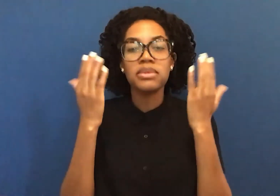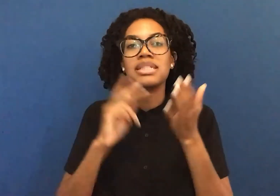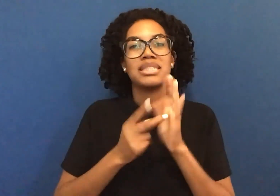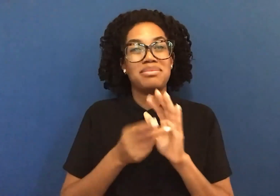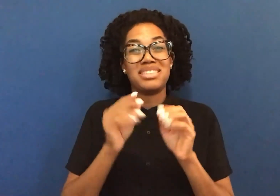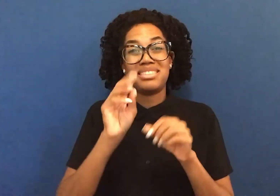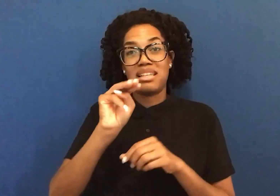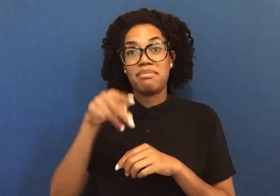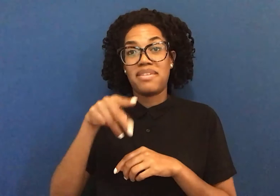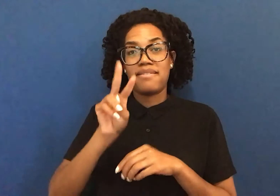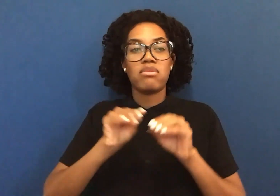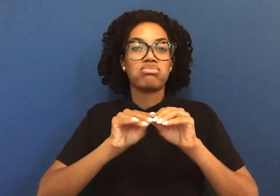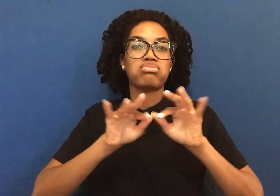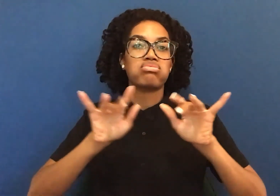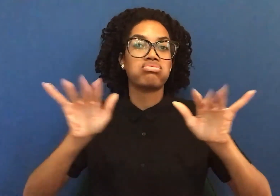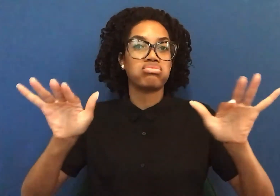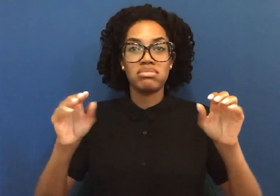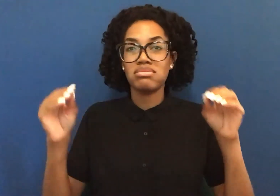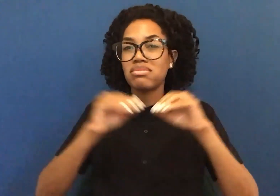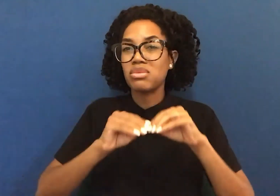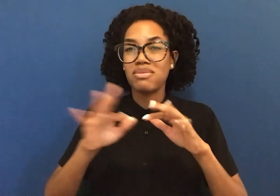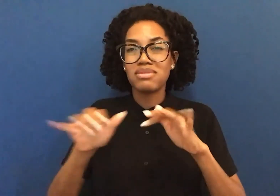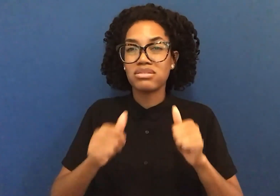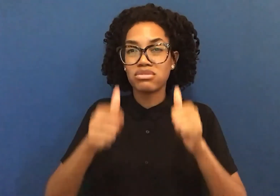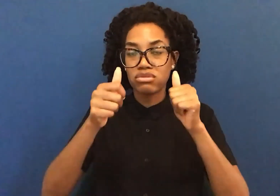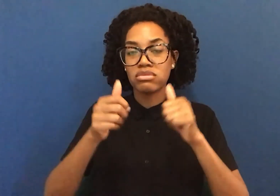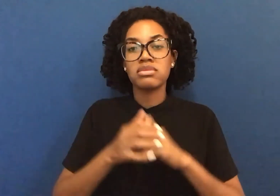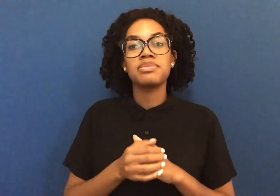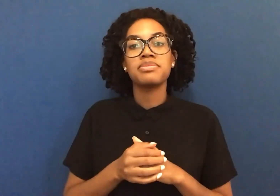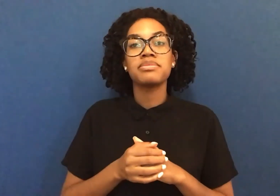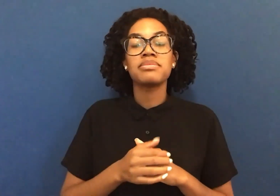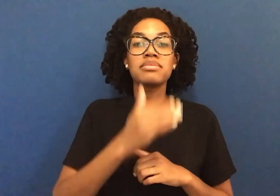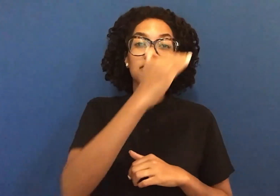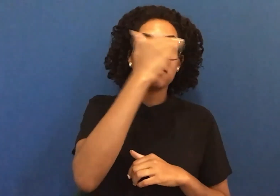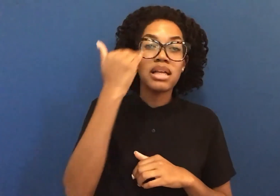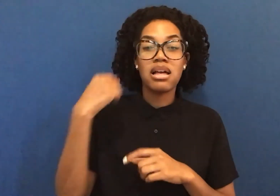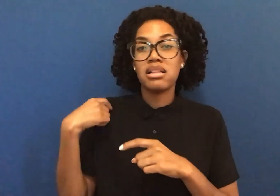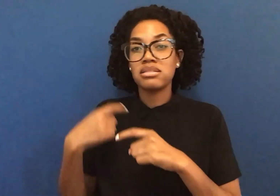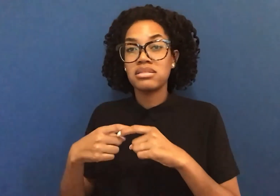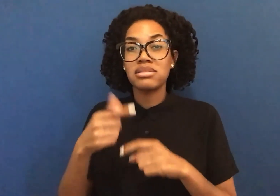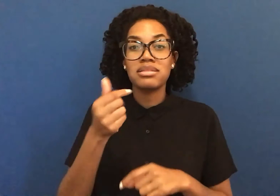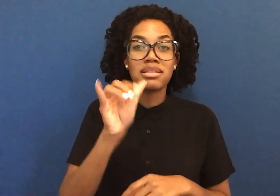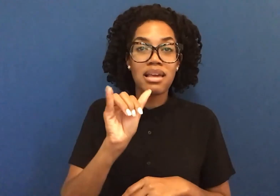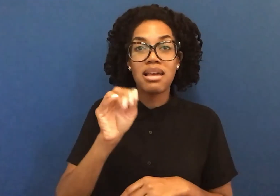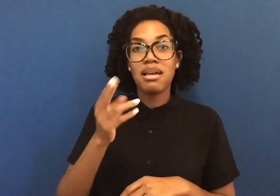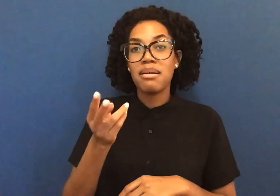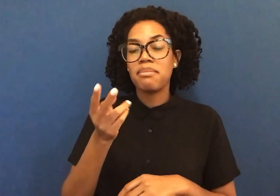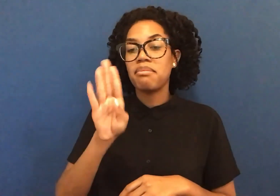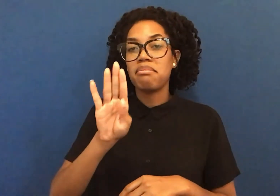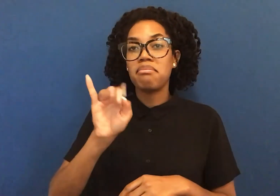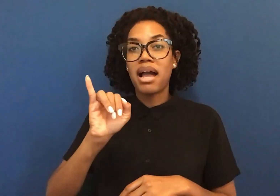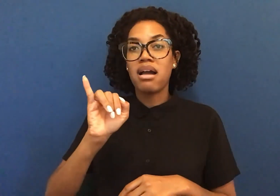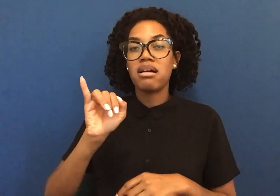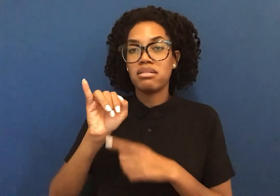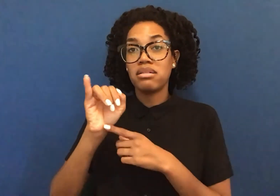geographic inequities in healthcare access. Black and Latino gay and bisexual men and other MSM are